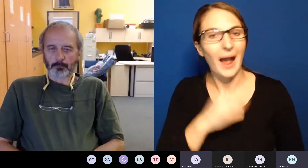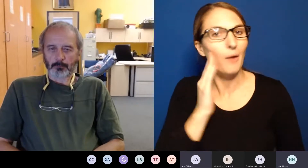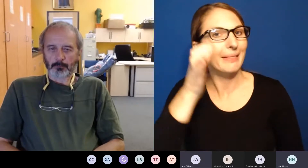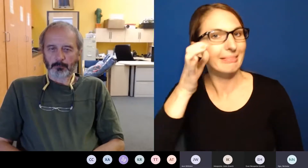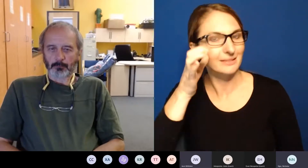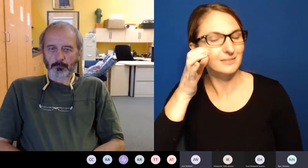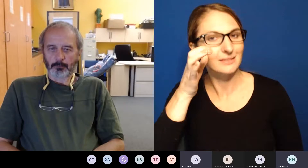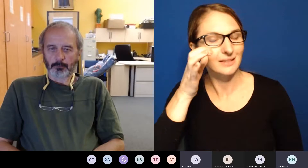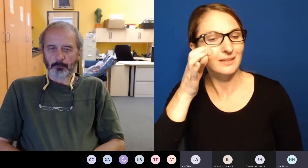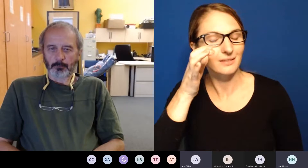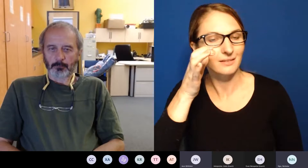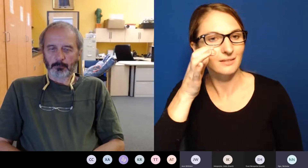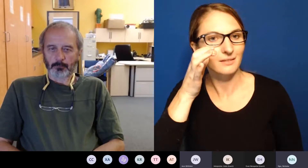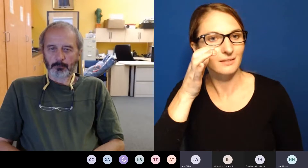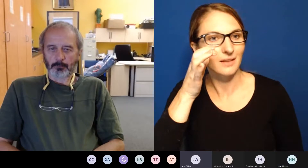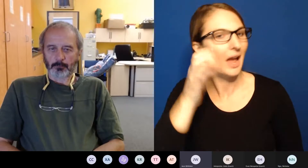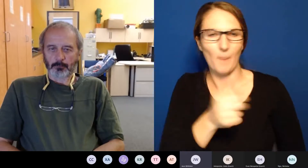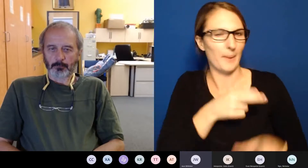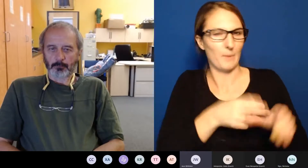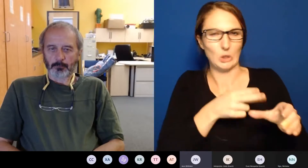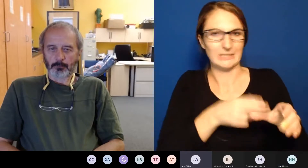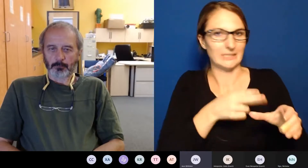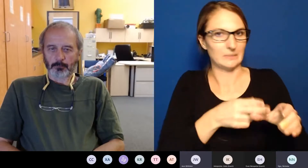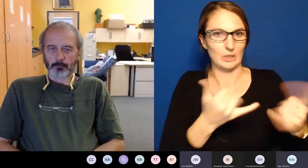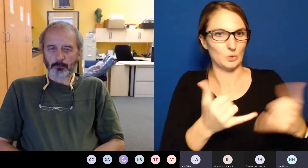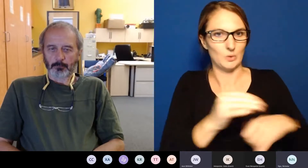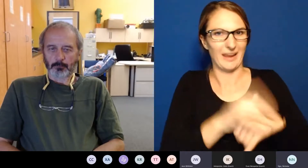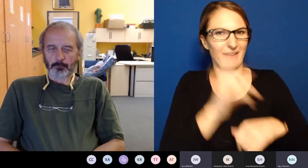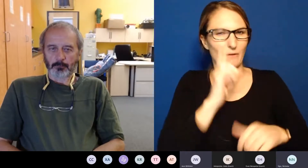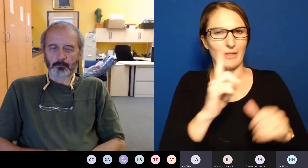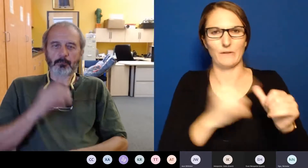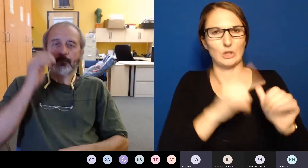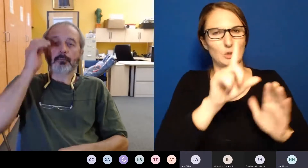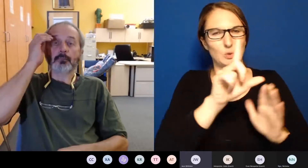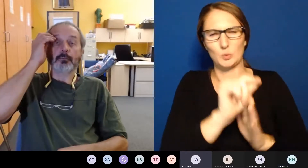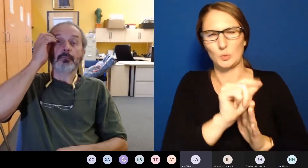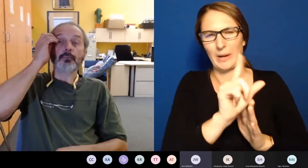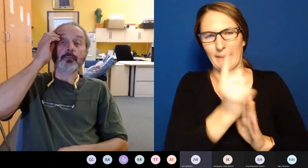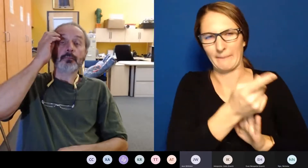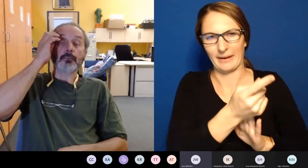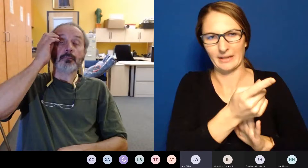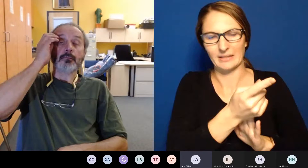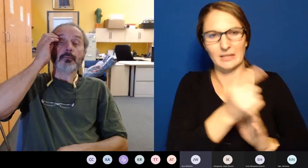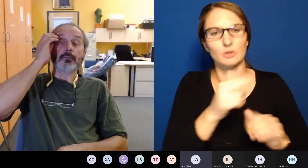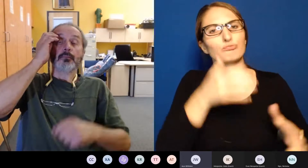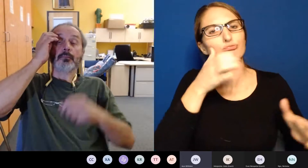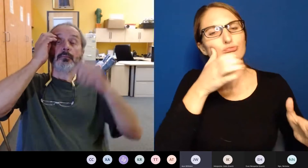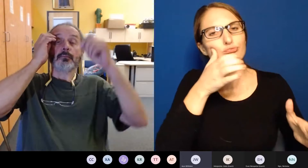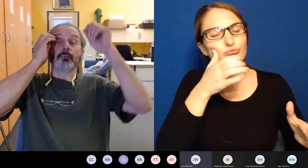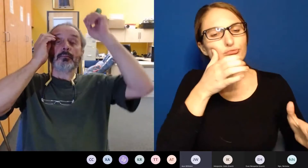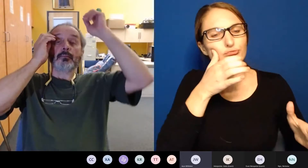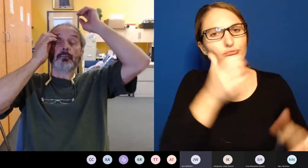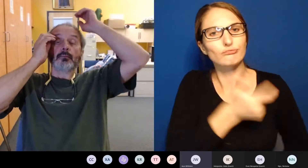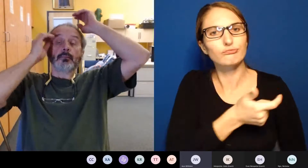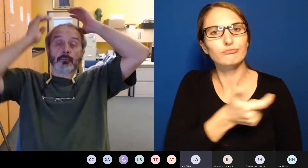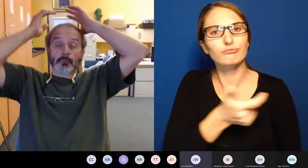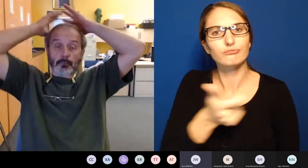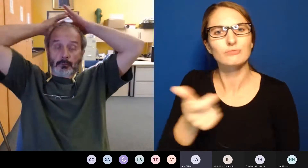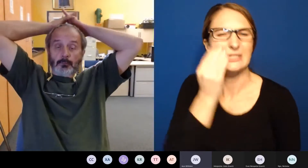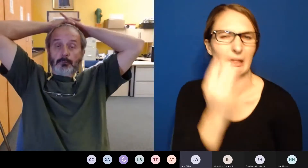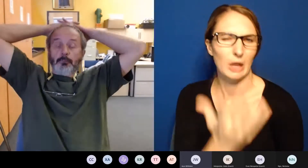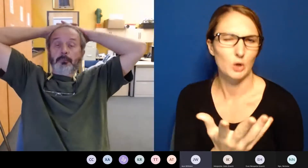listening and not participating for the first 20 or so minutes here. Just want to let you